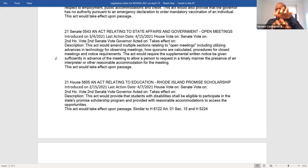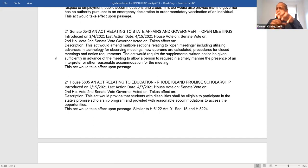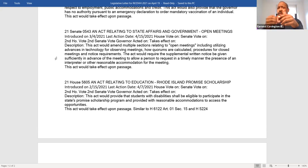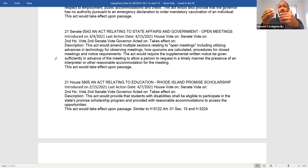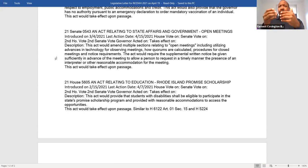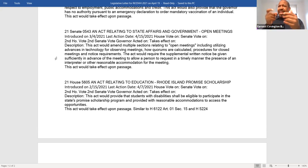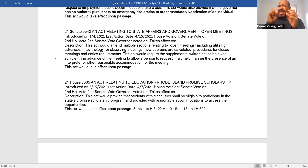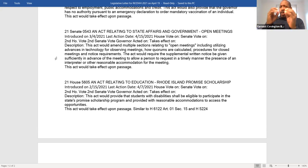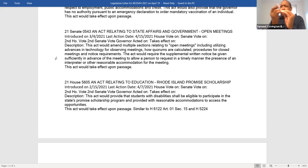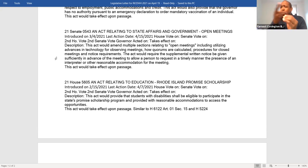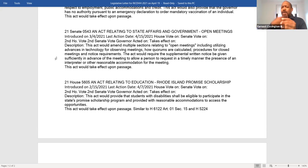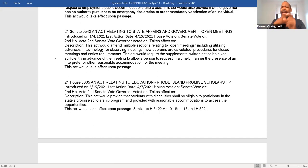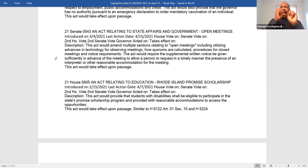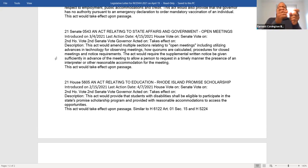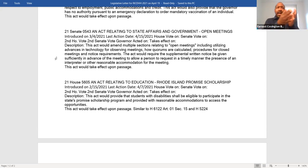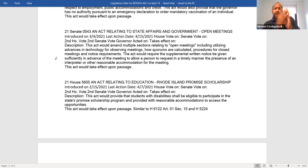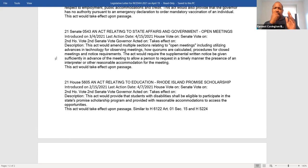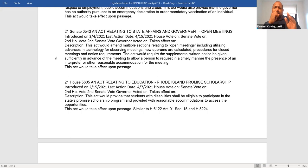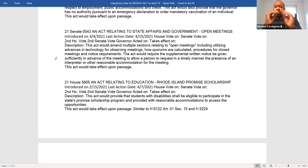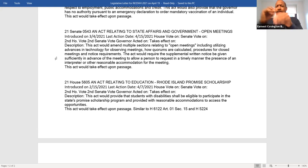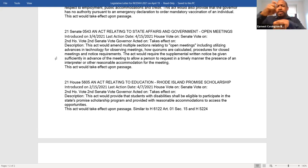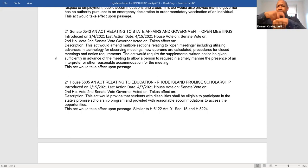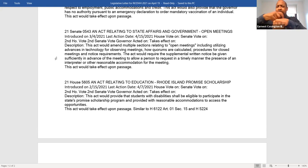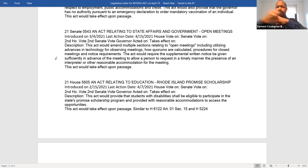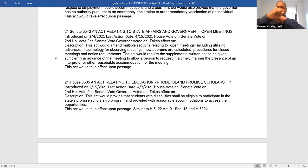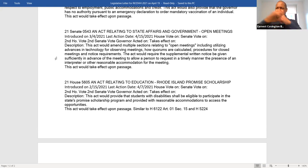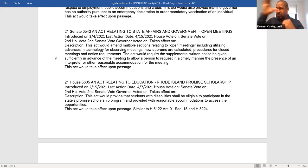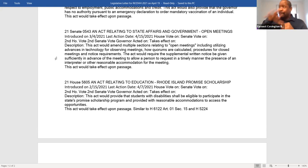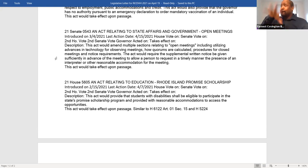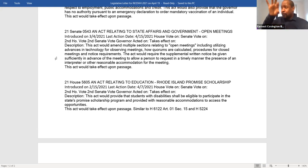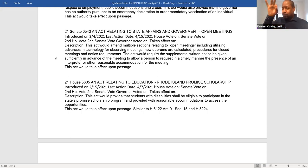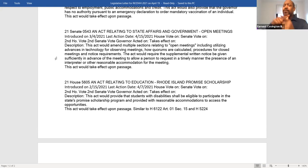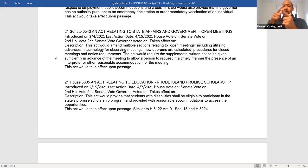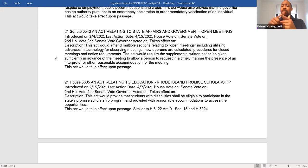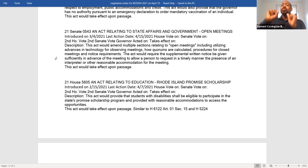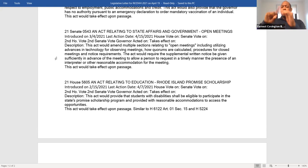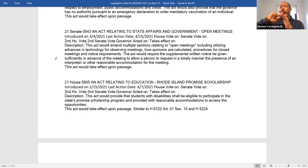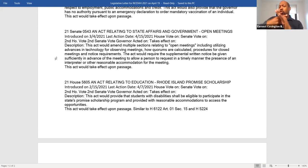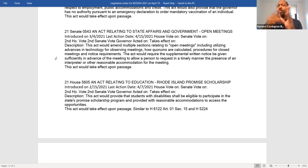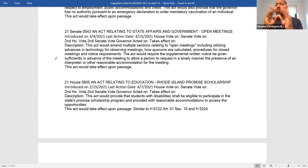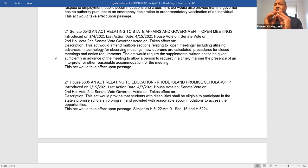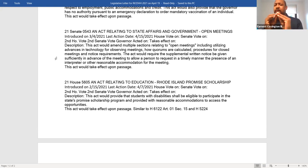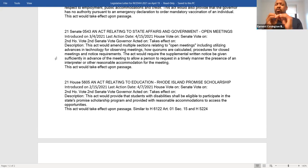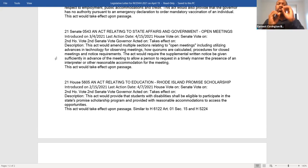we need to make sure there are interpreters in CART. And so we would need to ask for more time in order to establish